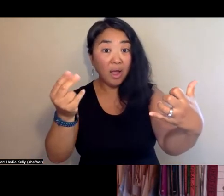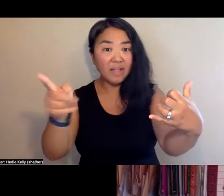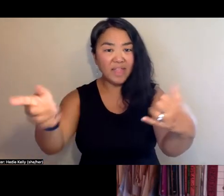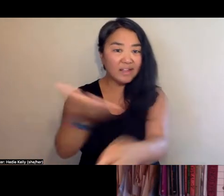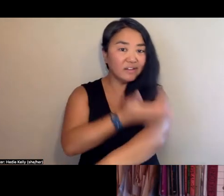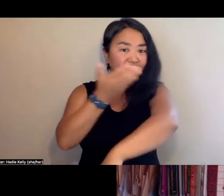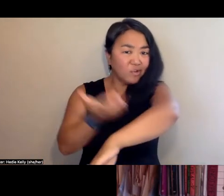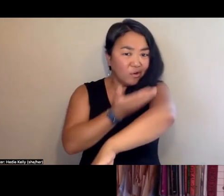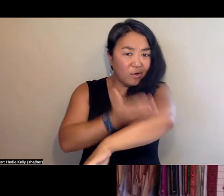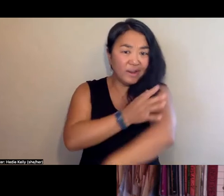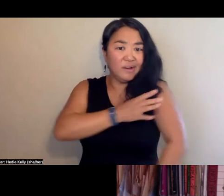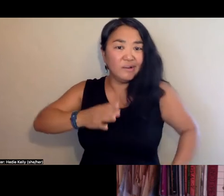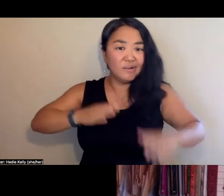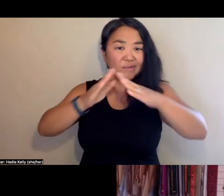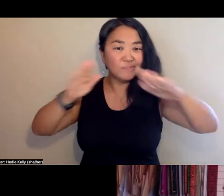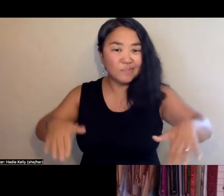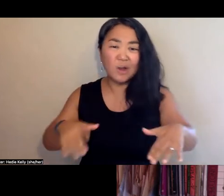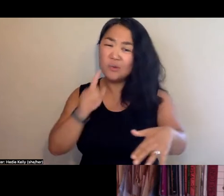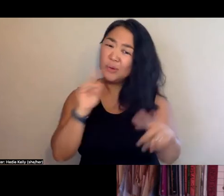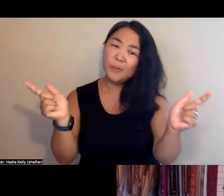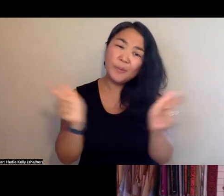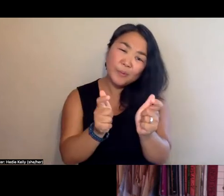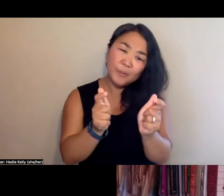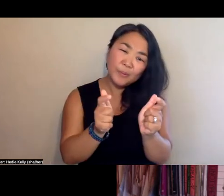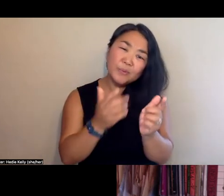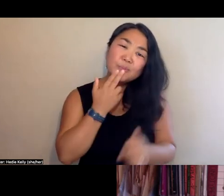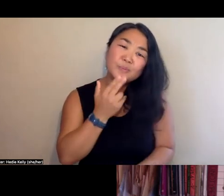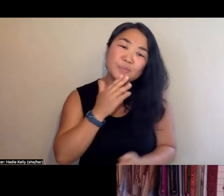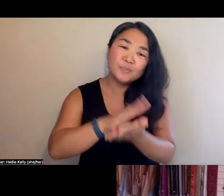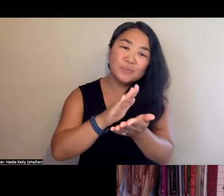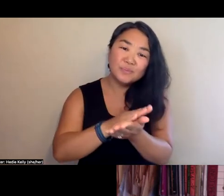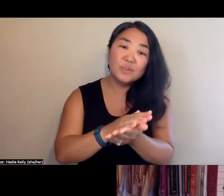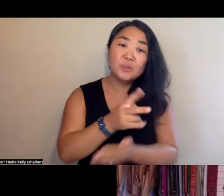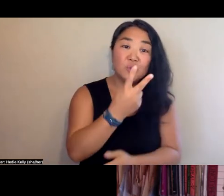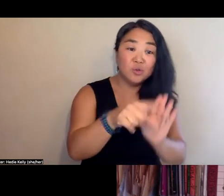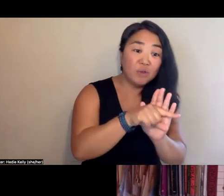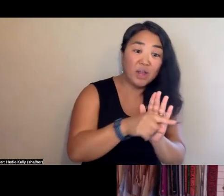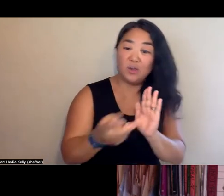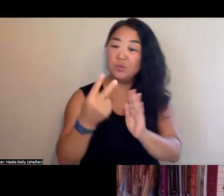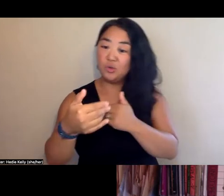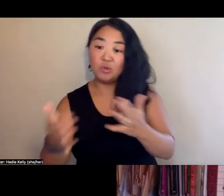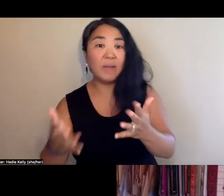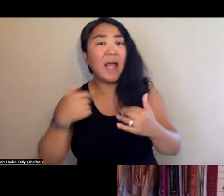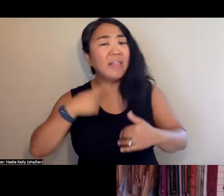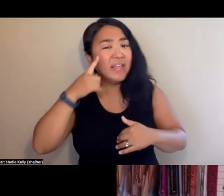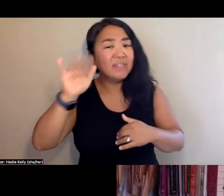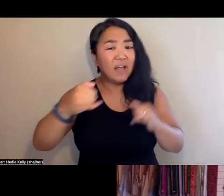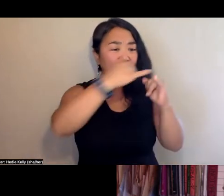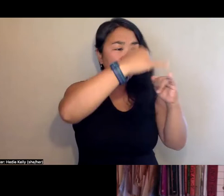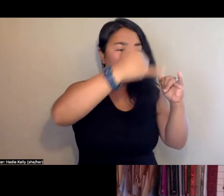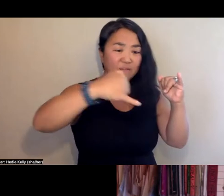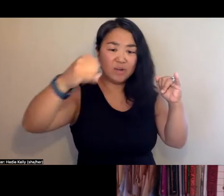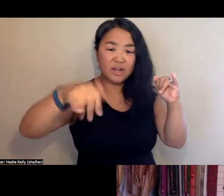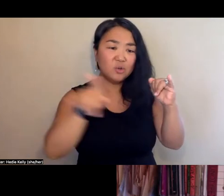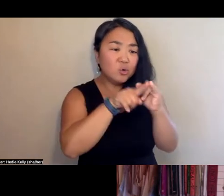barn. It was a very small school. There were two grades to a room. So that was on the periphery too, I believe. It was Montgomery